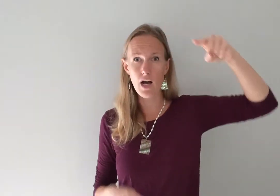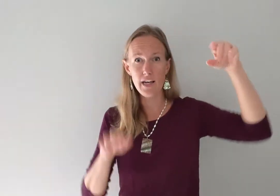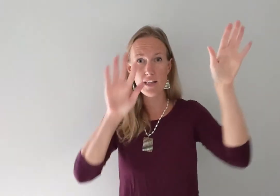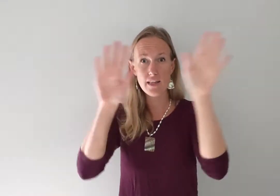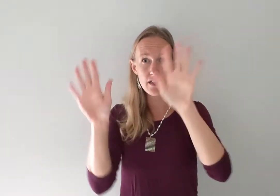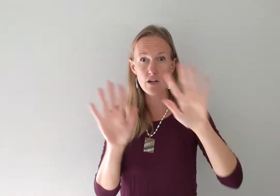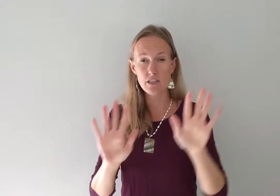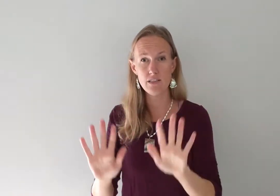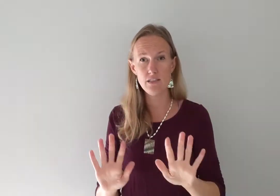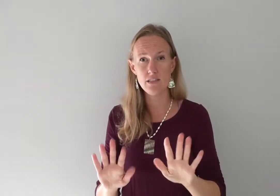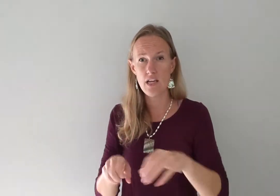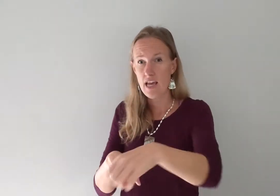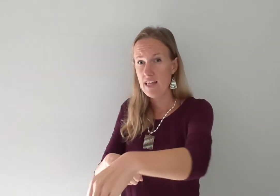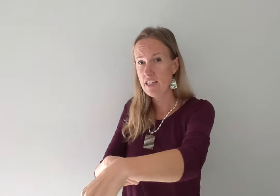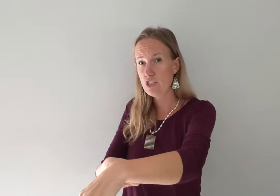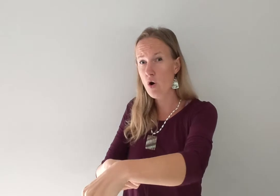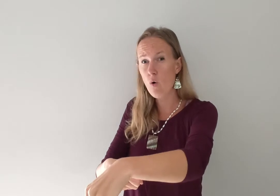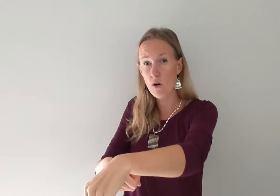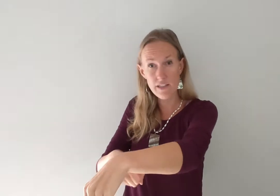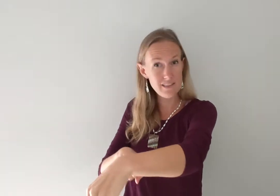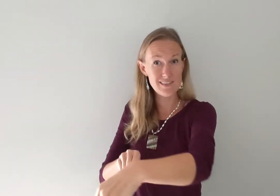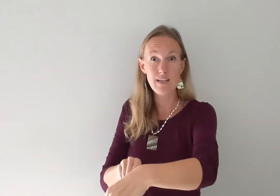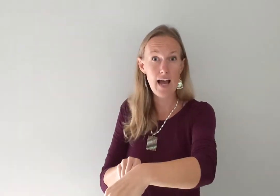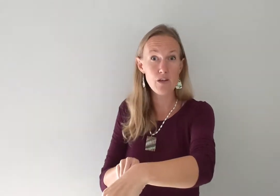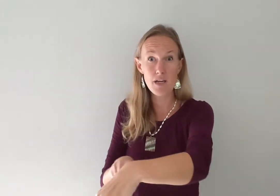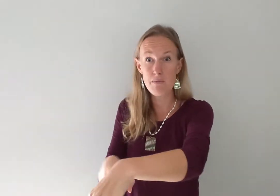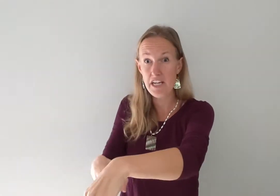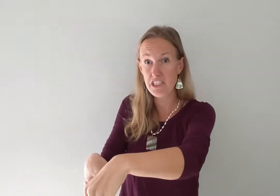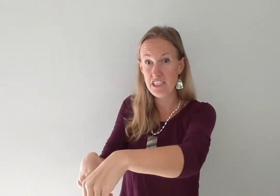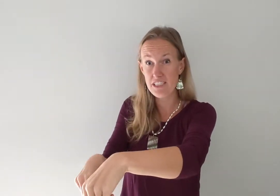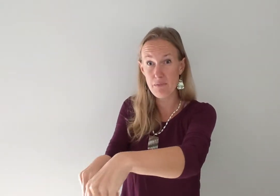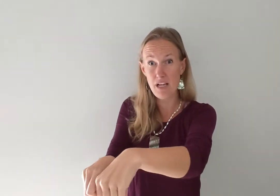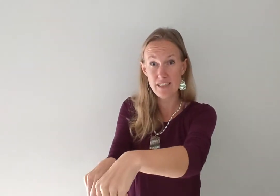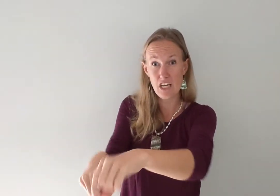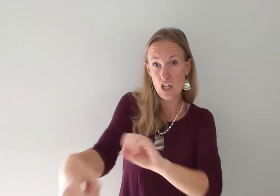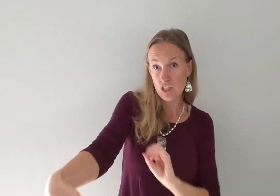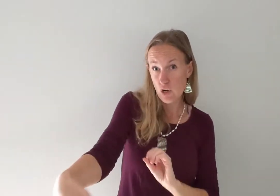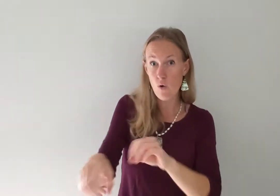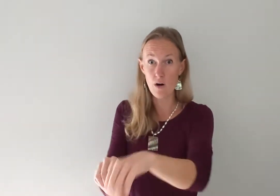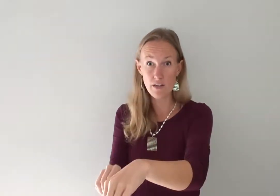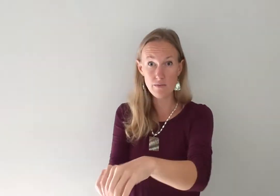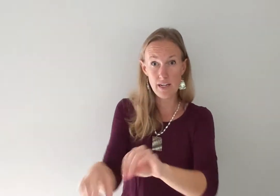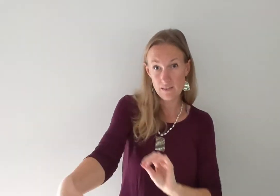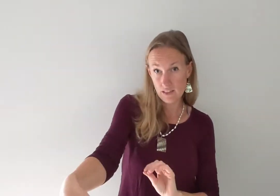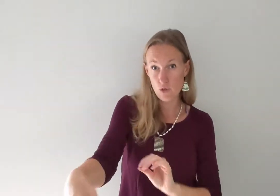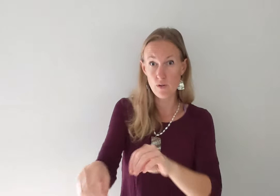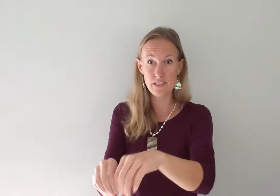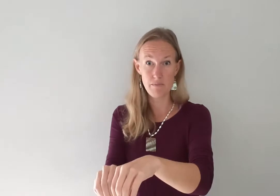and then the curtains. And then tore, it's how you might imagine it, just symbolizing tore, right? I tore